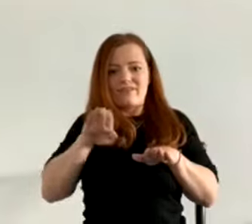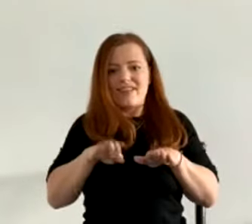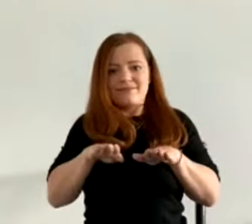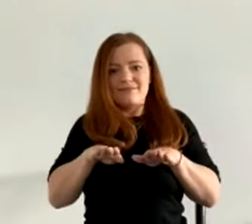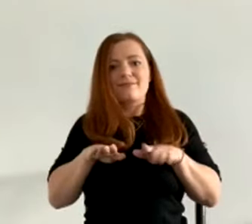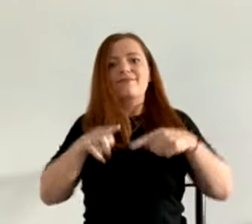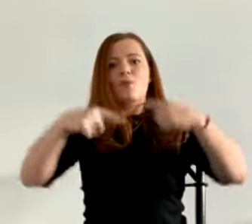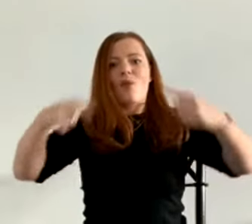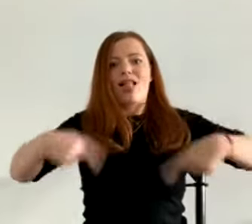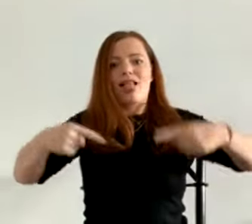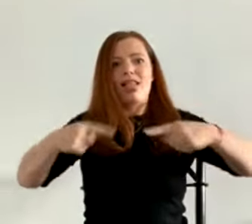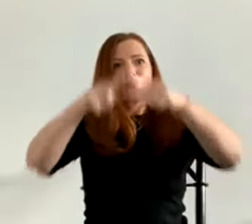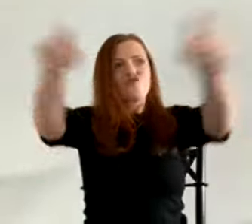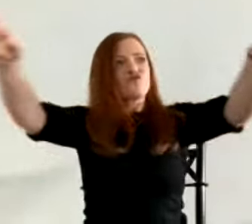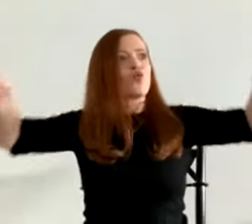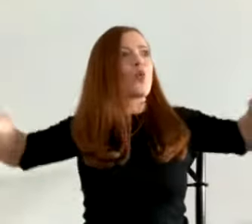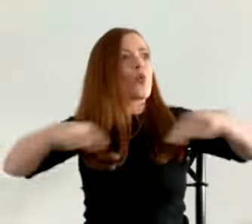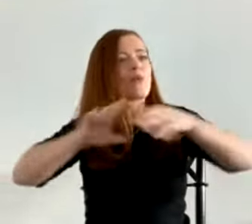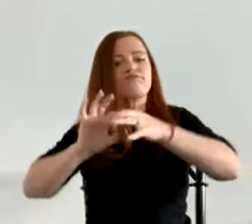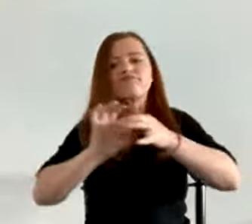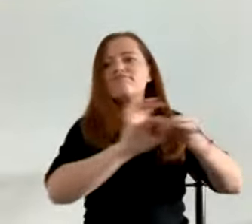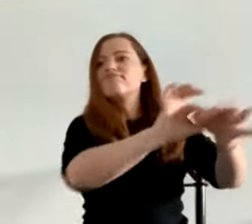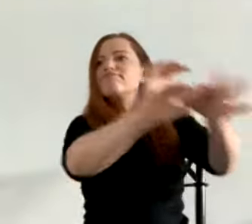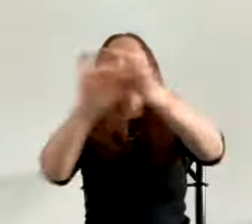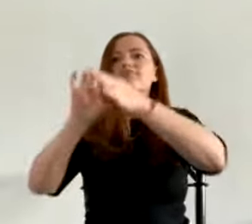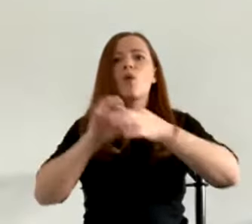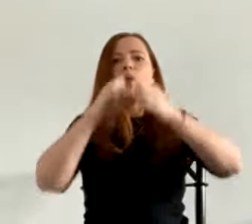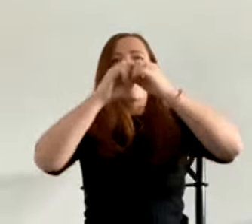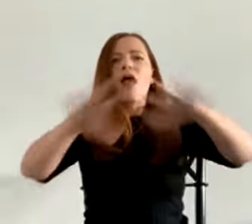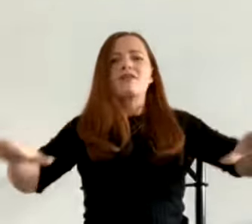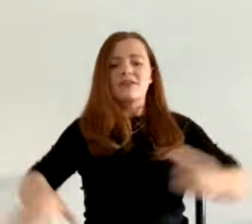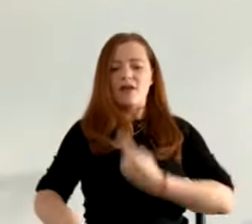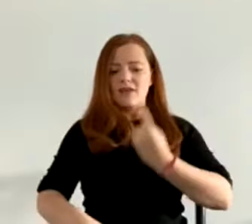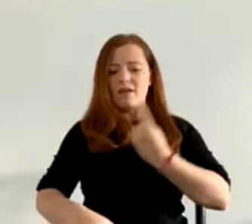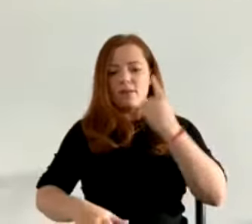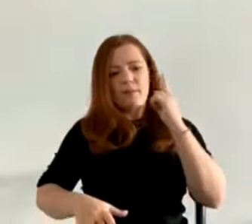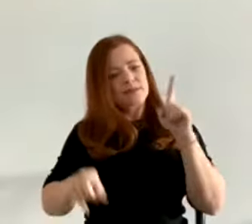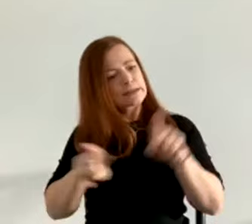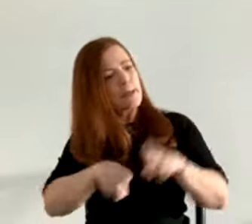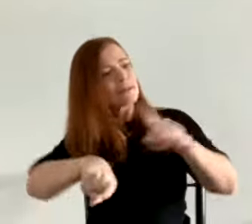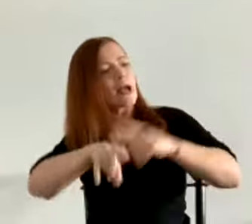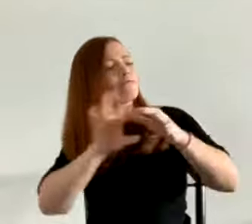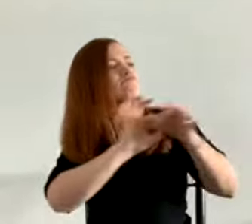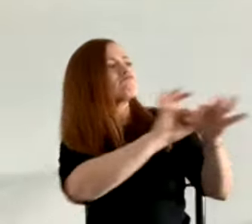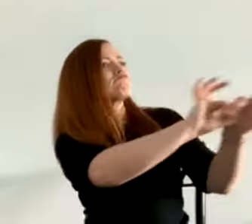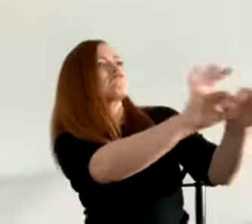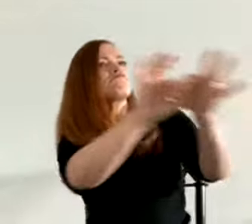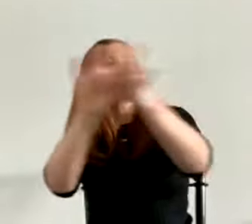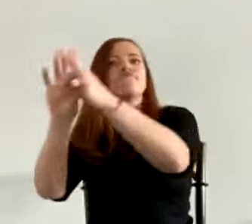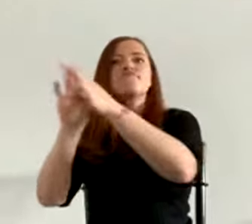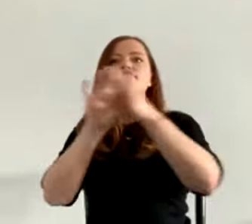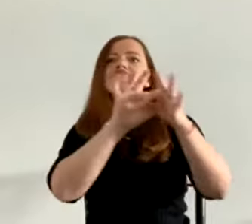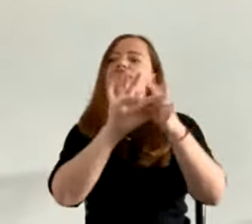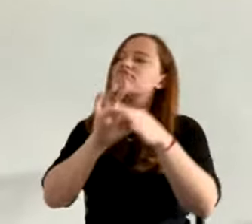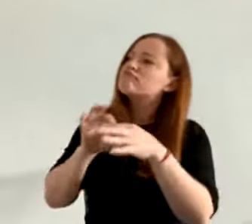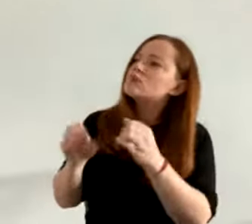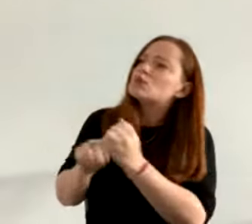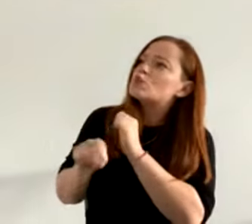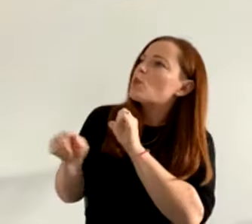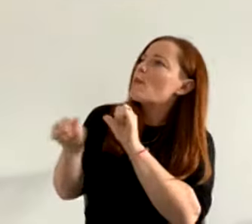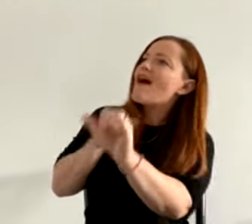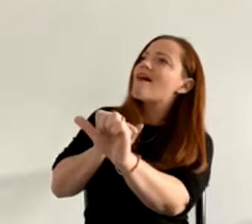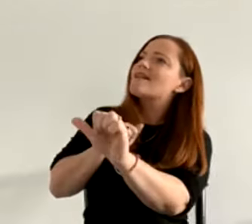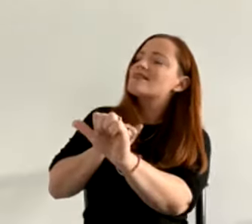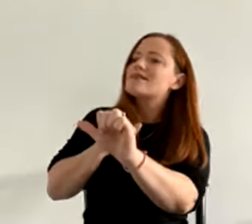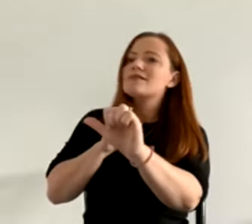one of us lost in our own cloud of incense, but connected. Just do your best, the voice says. I take